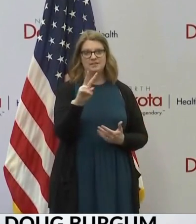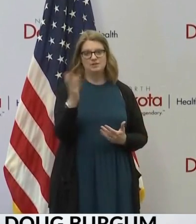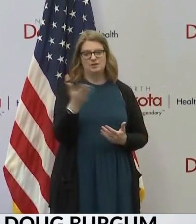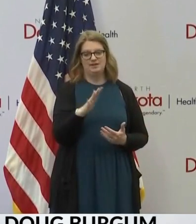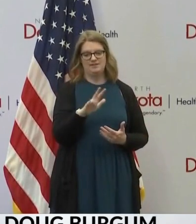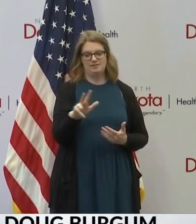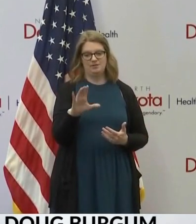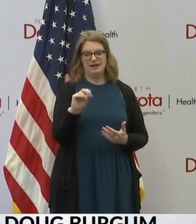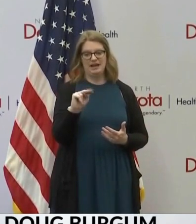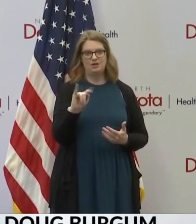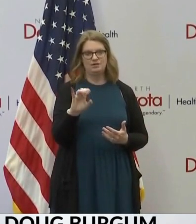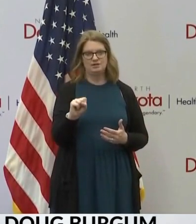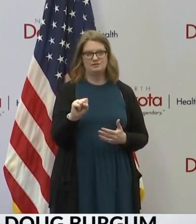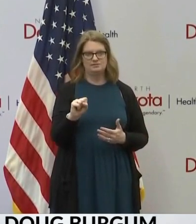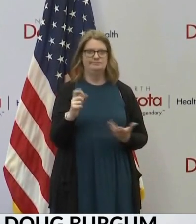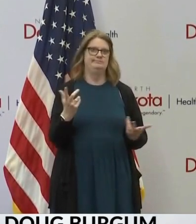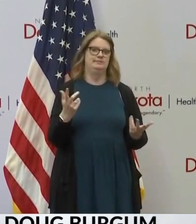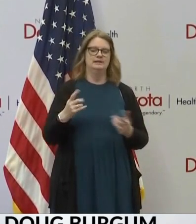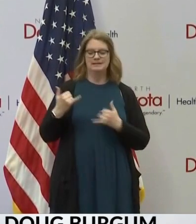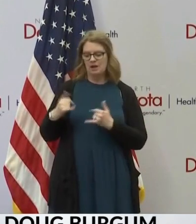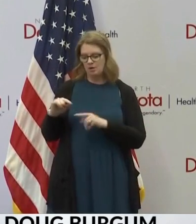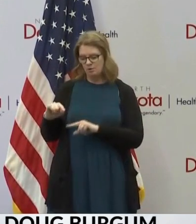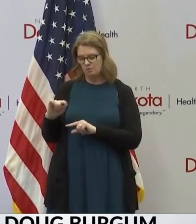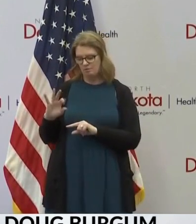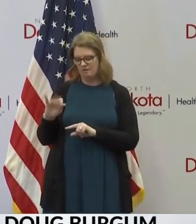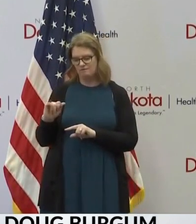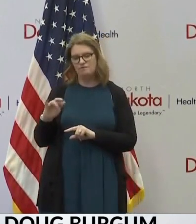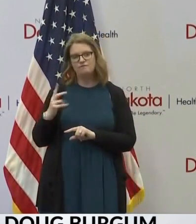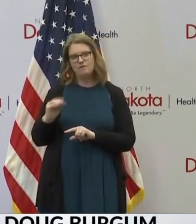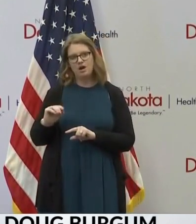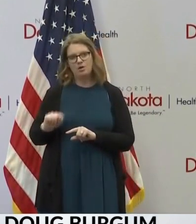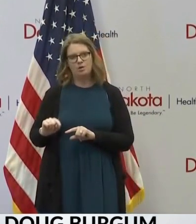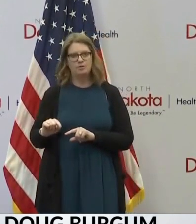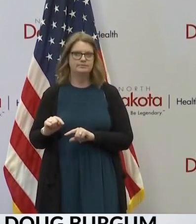53 counties. In Fargo, where we might say